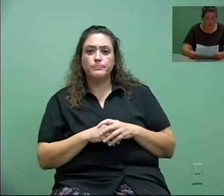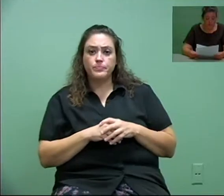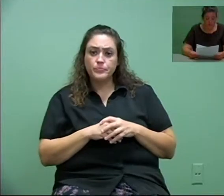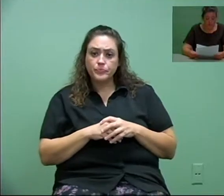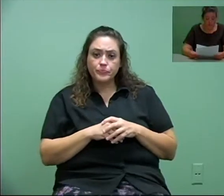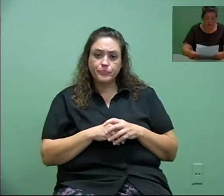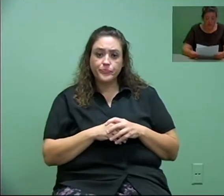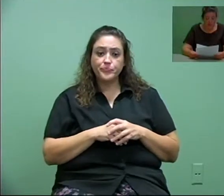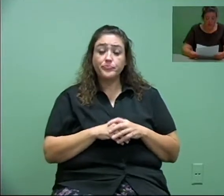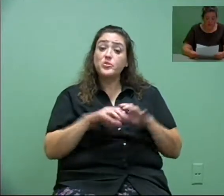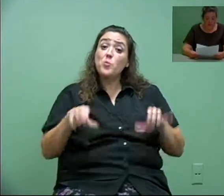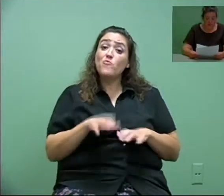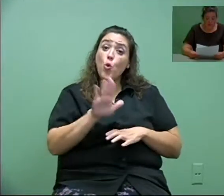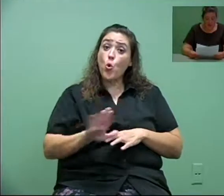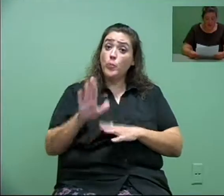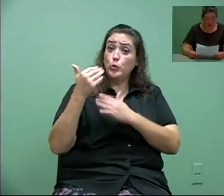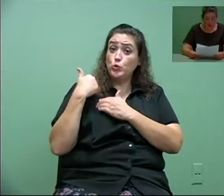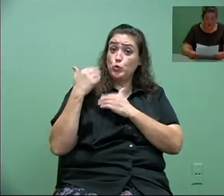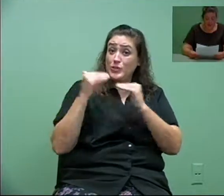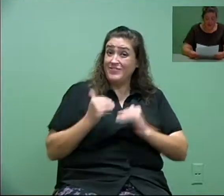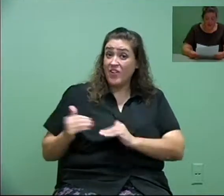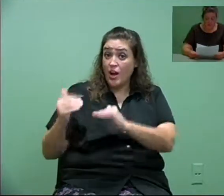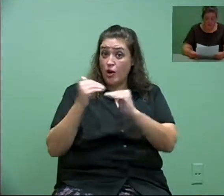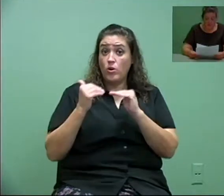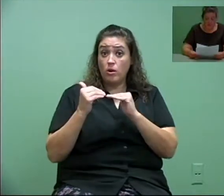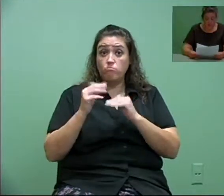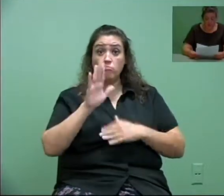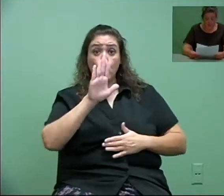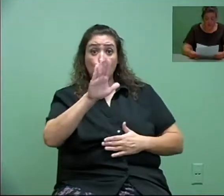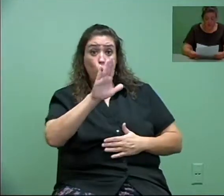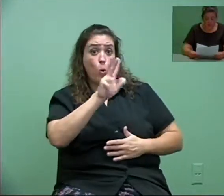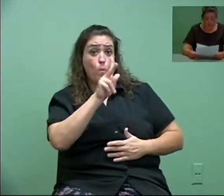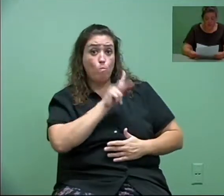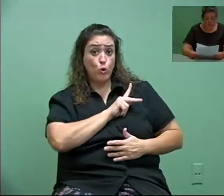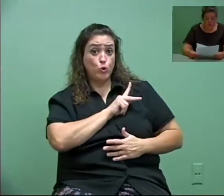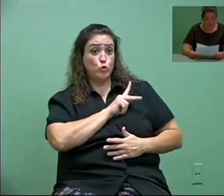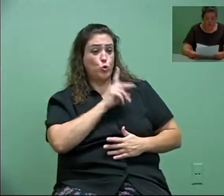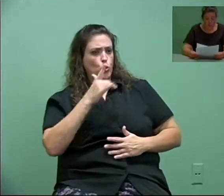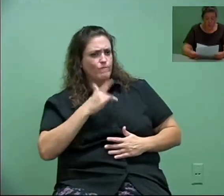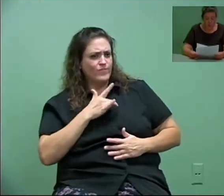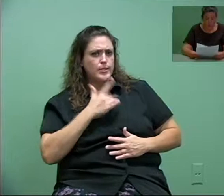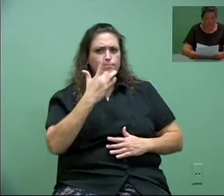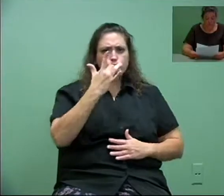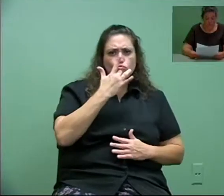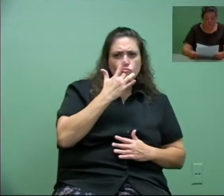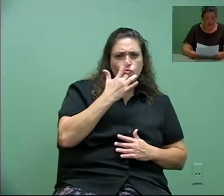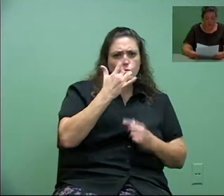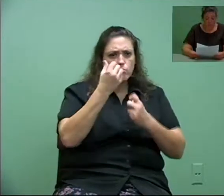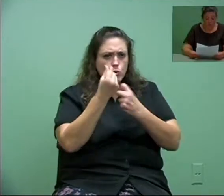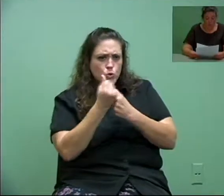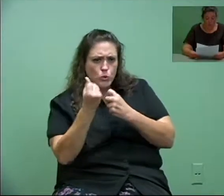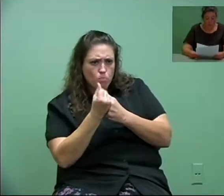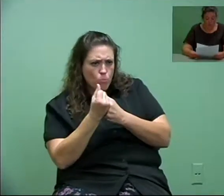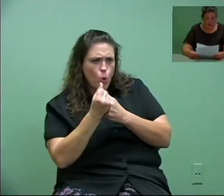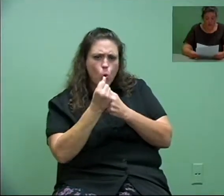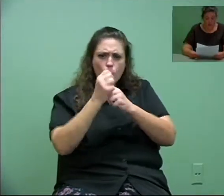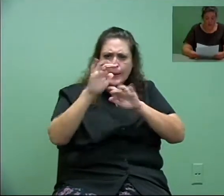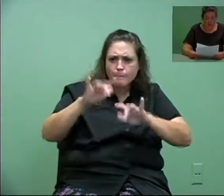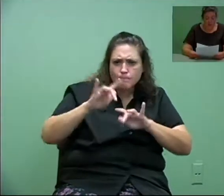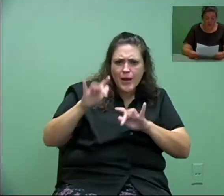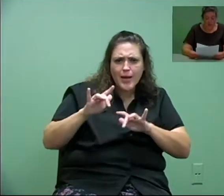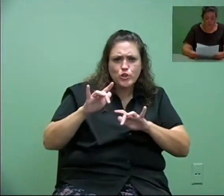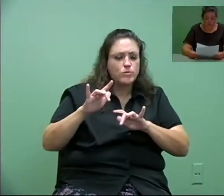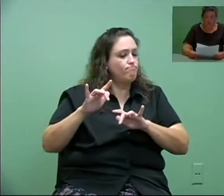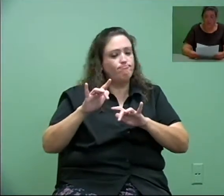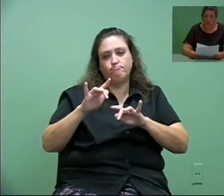Perform your duties fairly. Do not let any bias, sympathy, or prejudice that you may feel toward one side or the